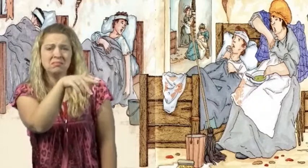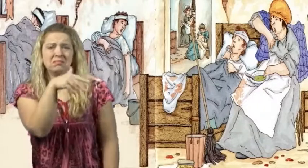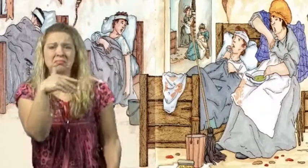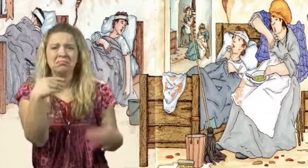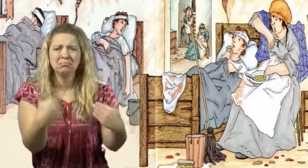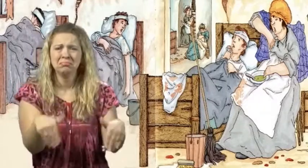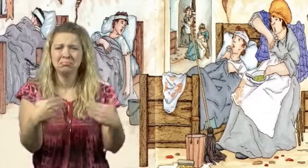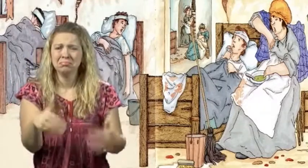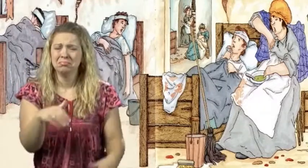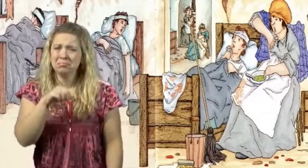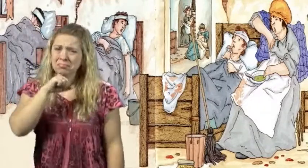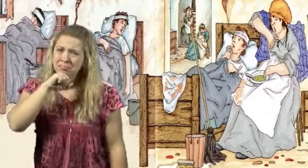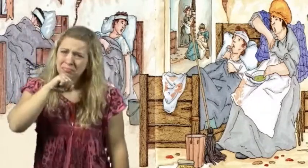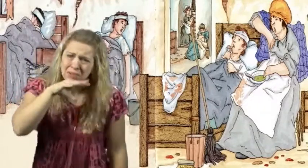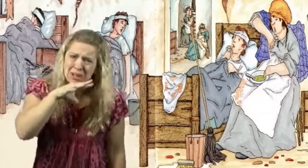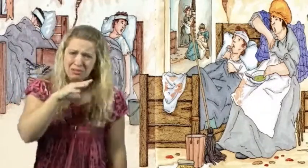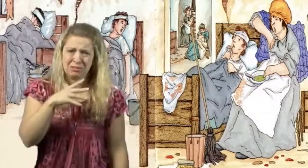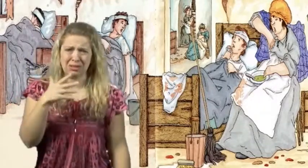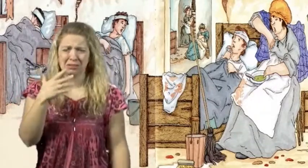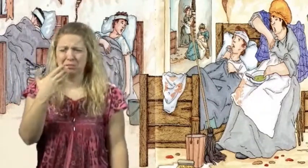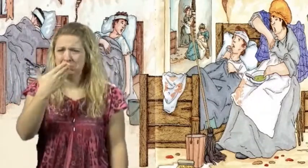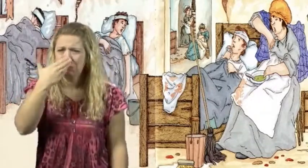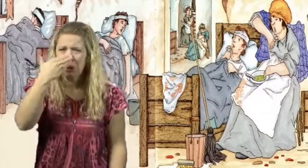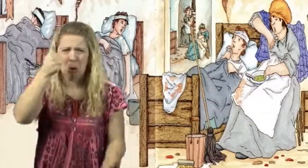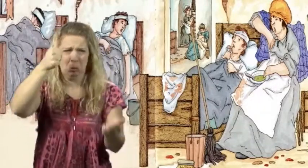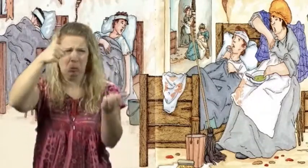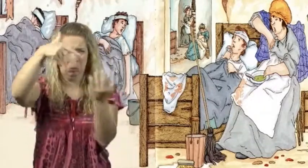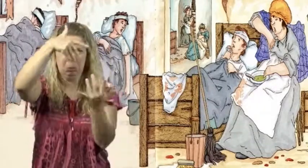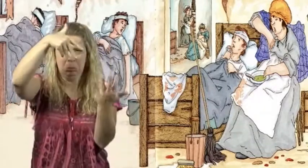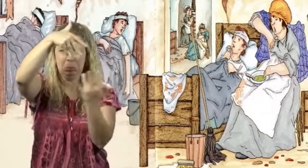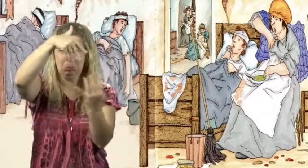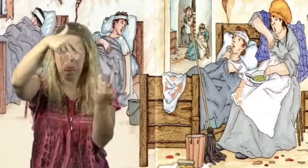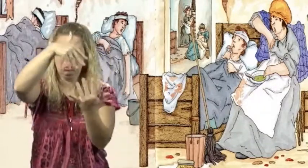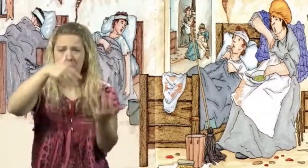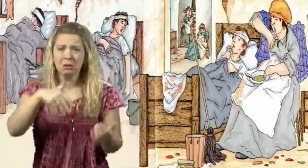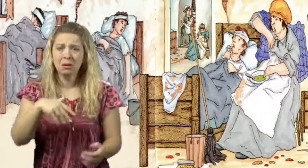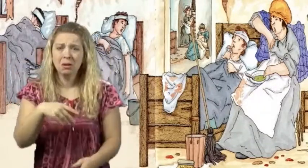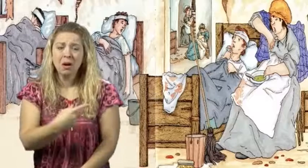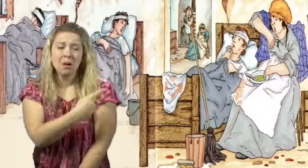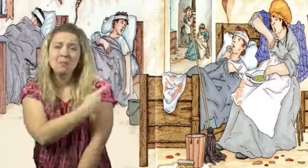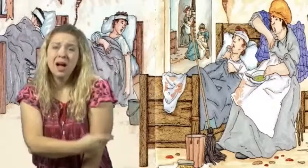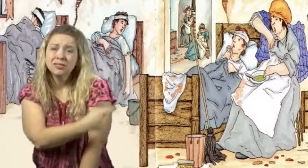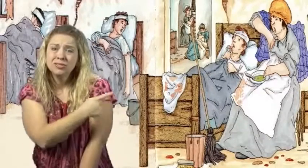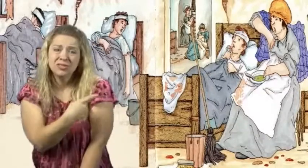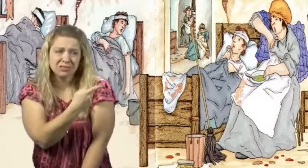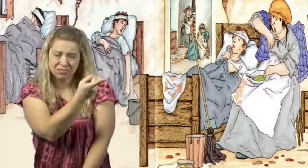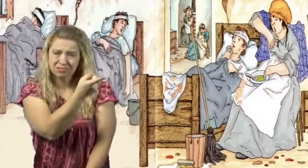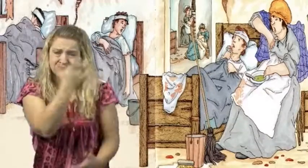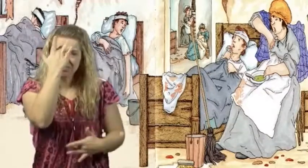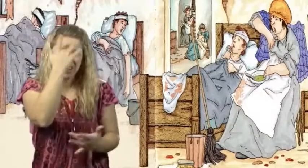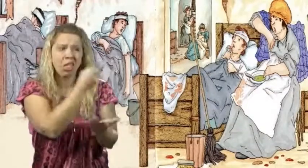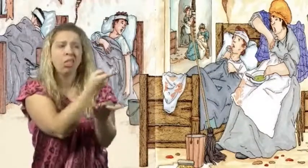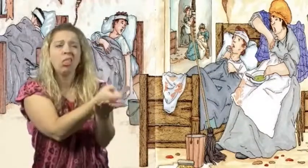Hospitals then were dirty and smelly. Patients drank whiskey to relieve their pain.